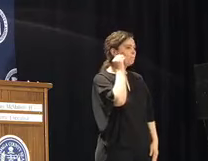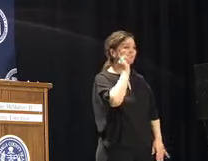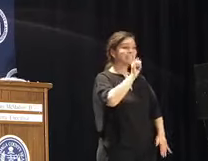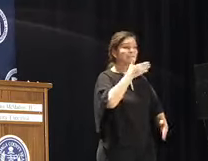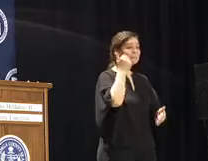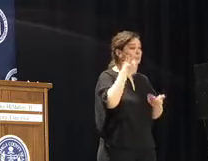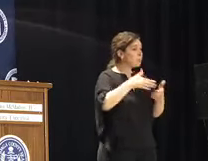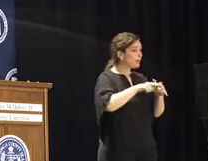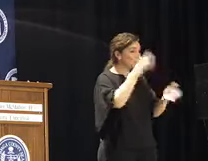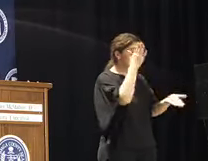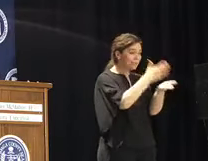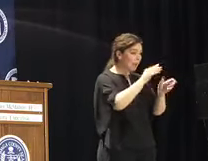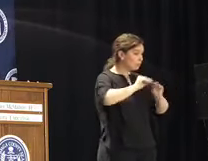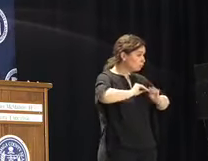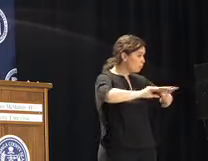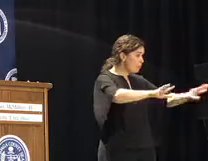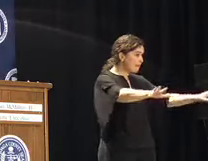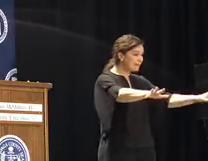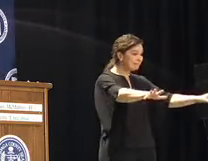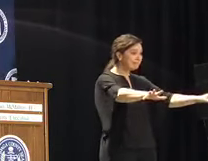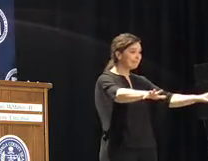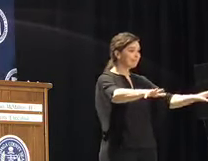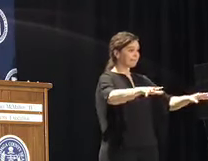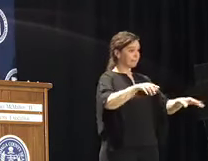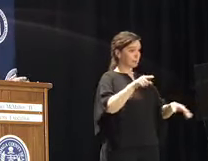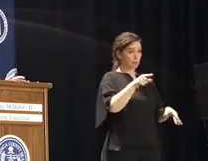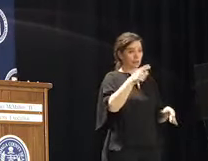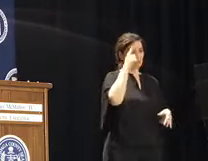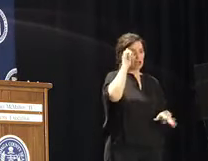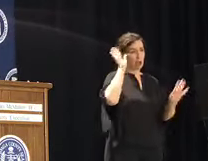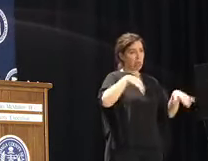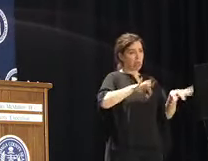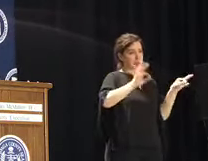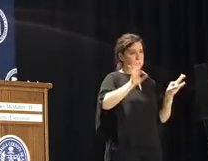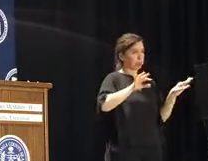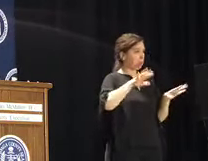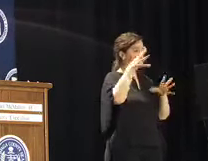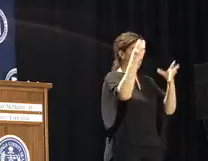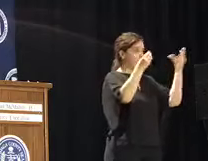Onondaga County, Erie County, Rensselaer County, or Long Island, is for people to stay home.